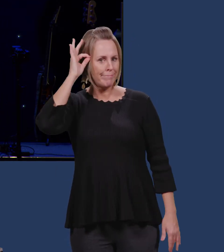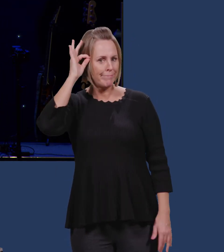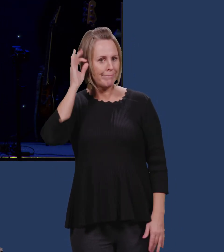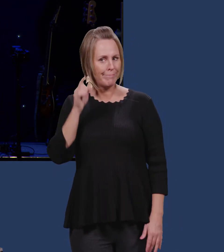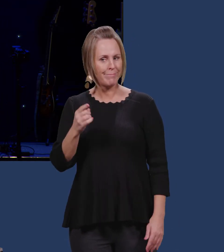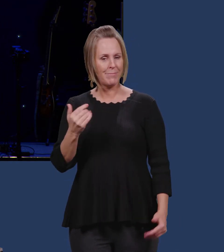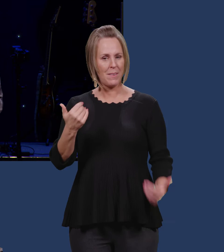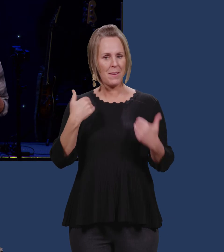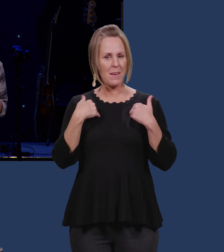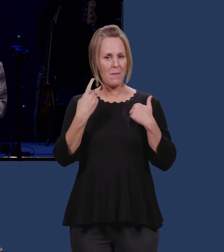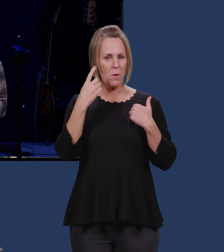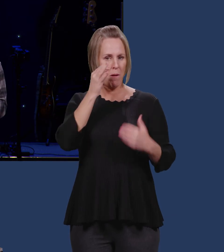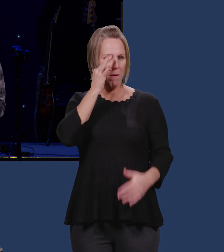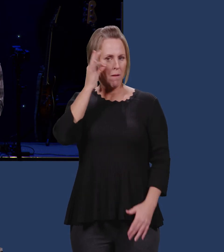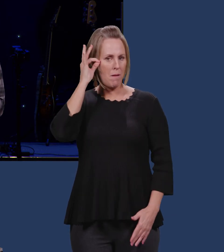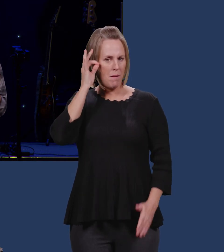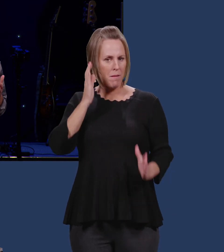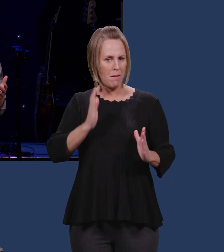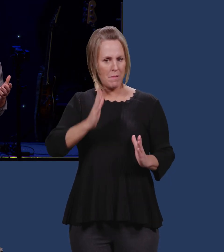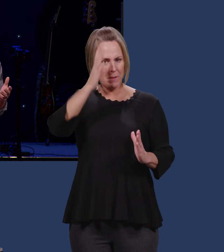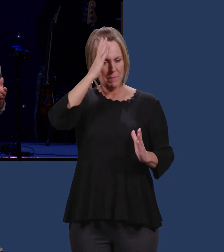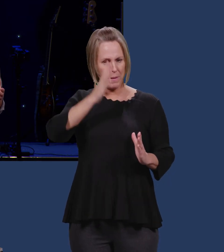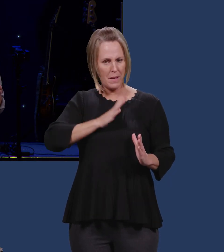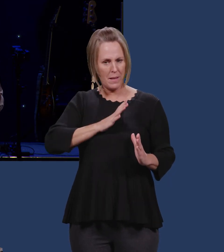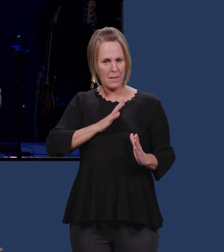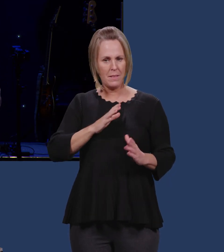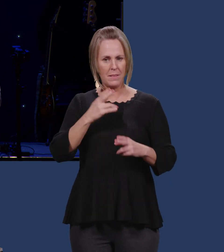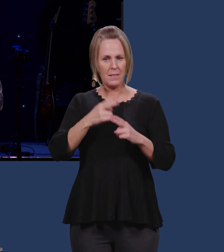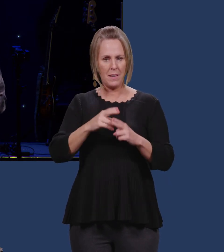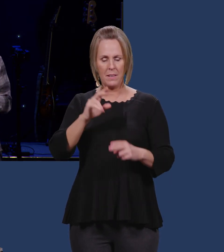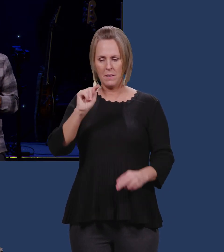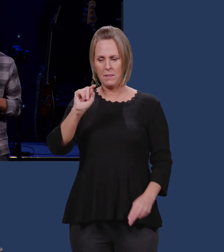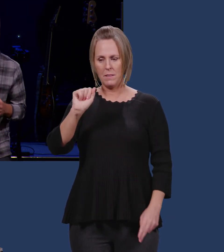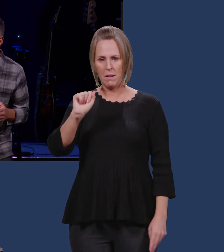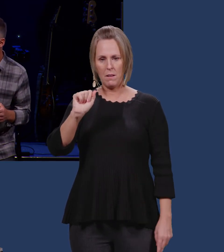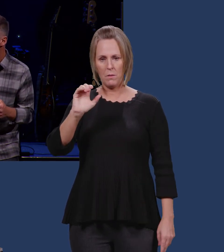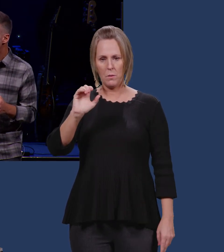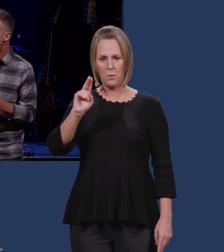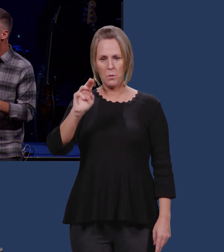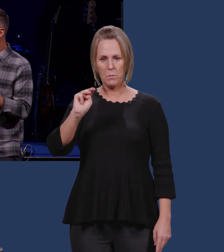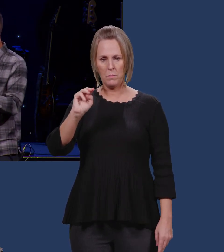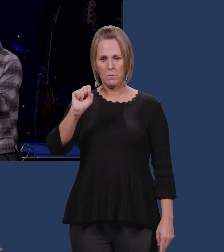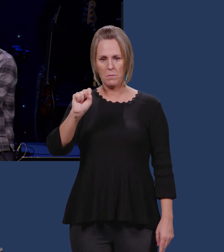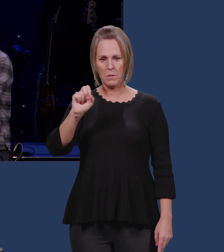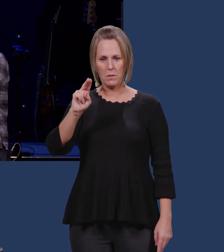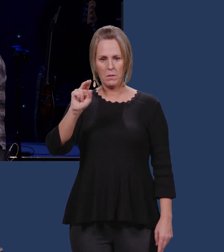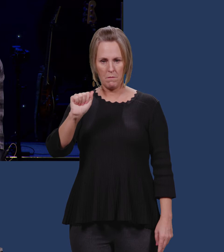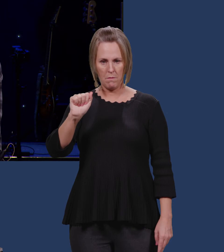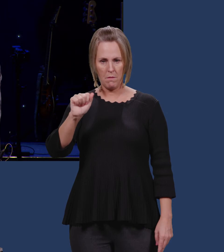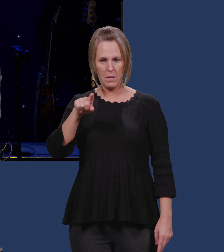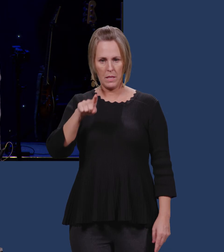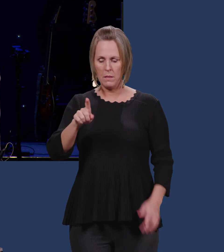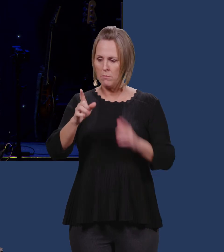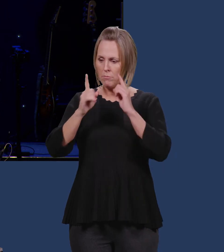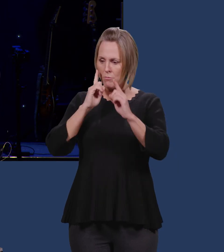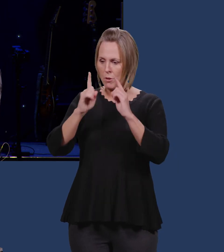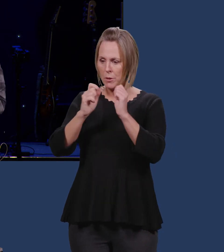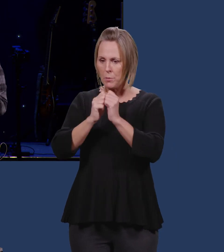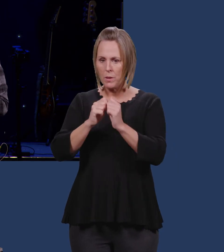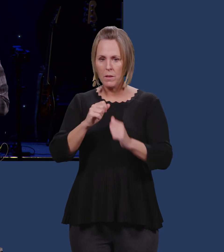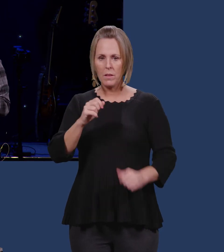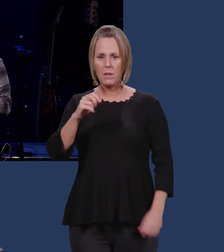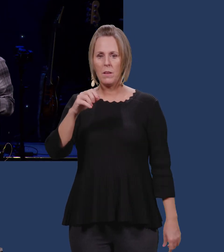warrior named Tecumseh. I think I'm pronouncing his name right, Tecumseh. And he is talking, he's negotiating with William